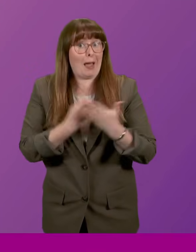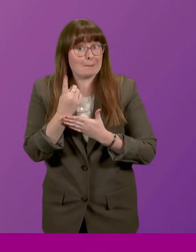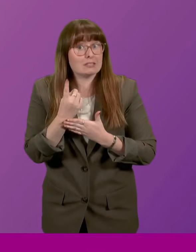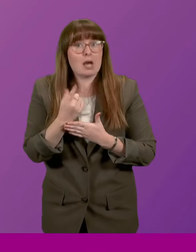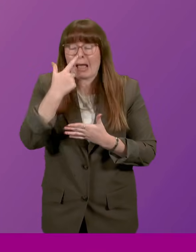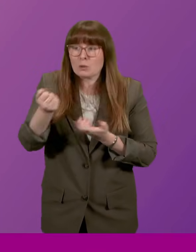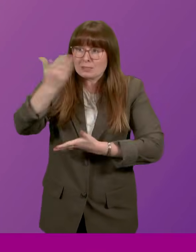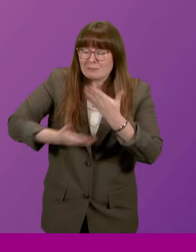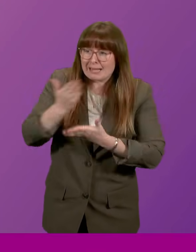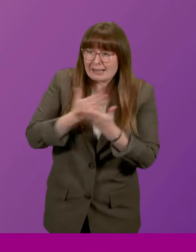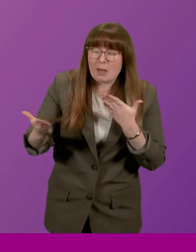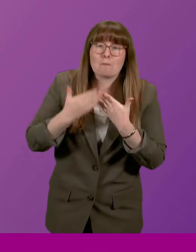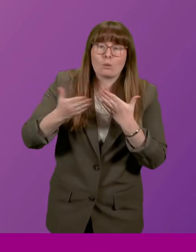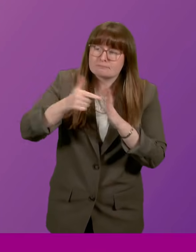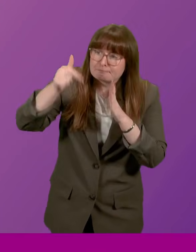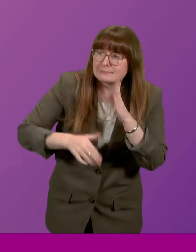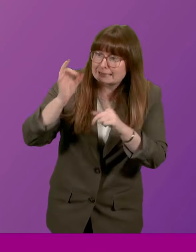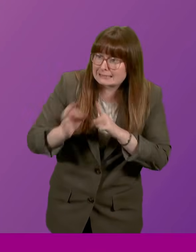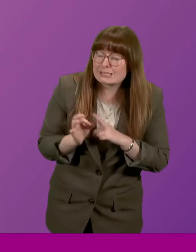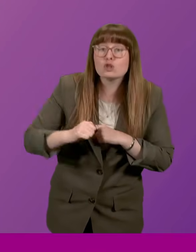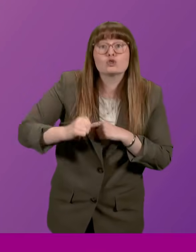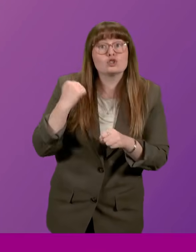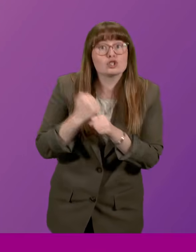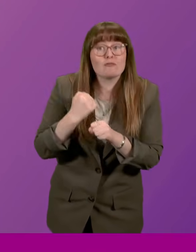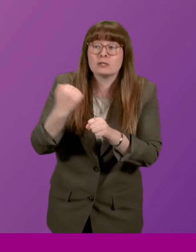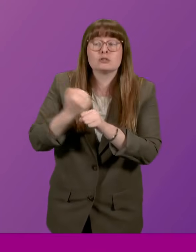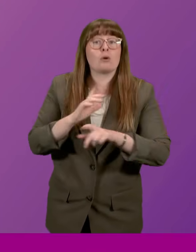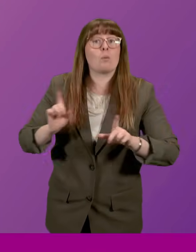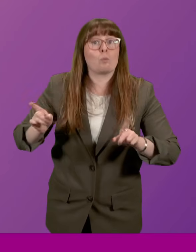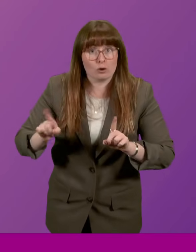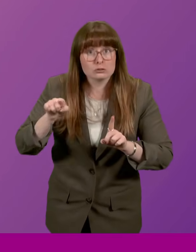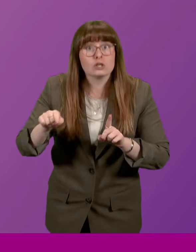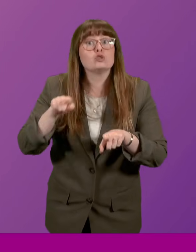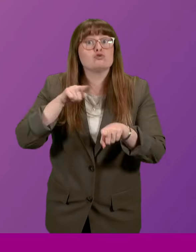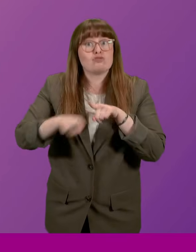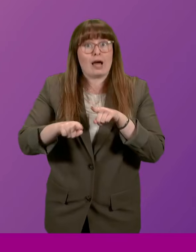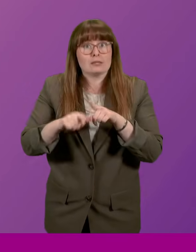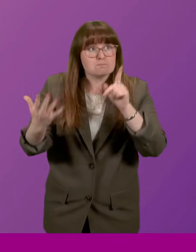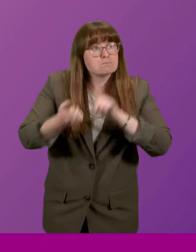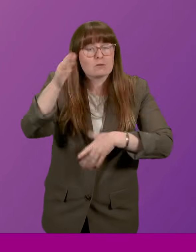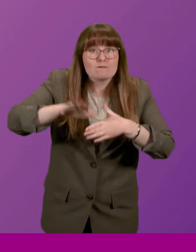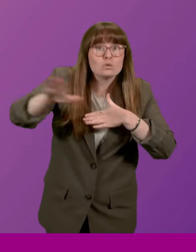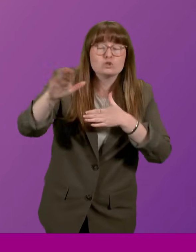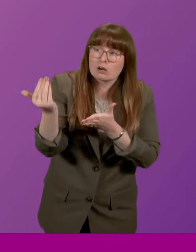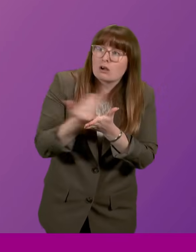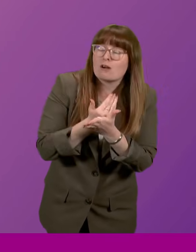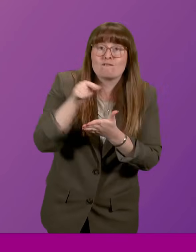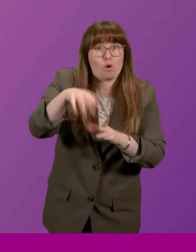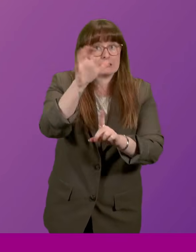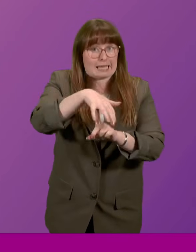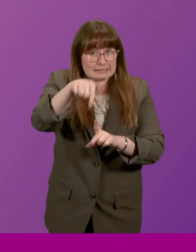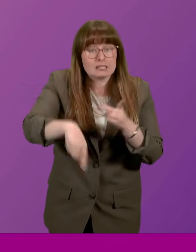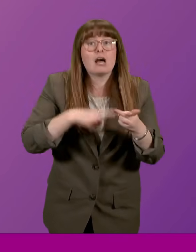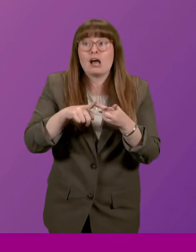outline in a bit more detail what action the Scottish Government is taking to work to secure a future for the site? And does he